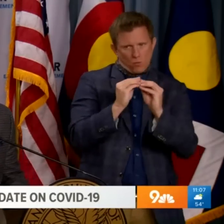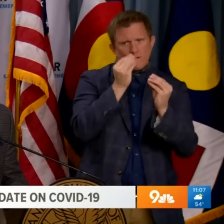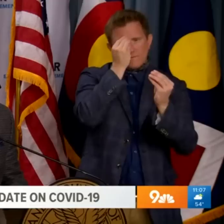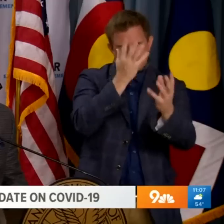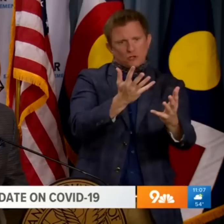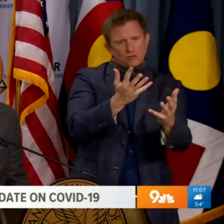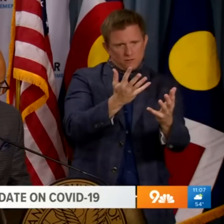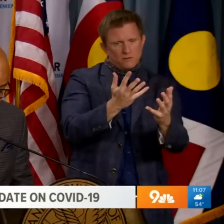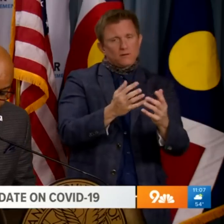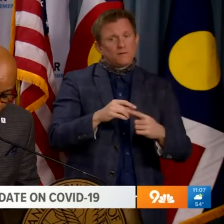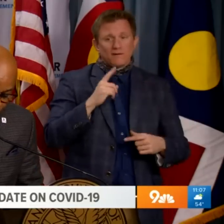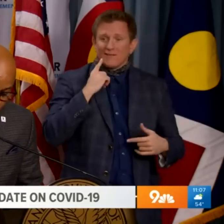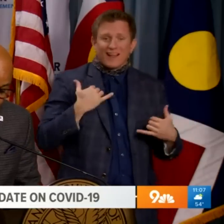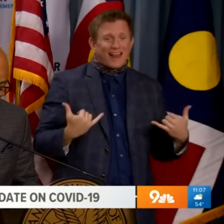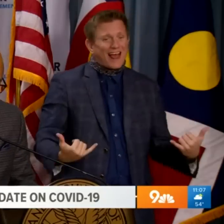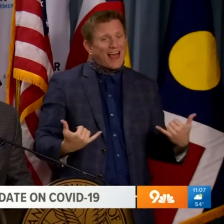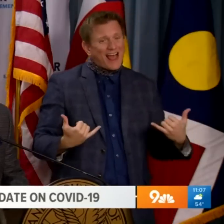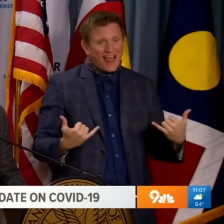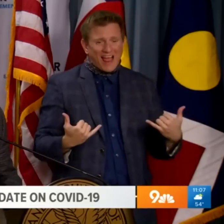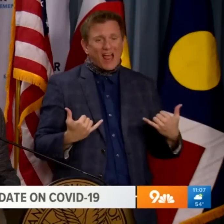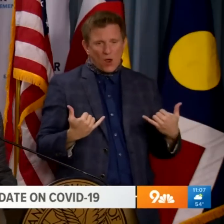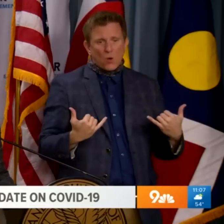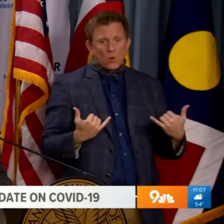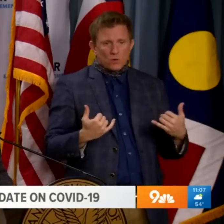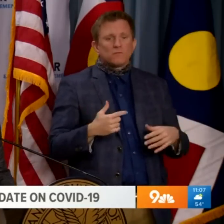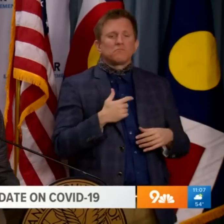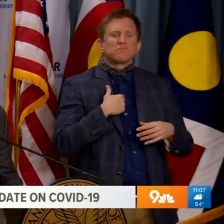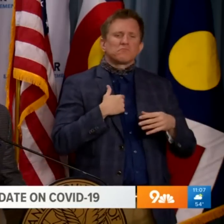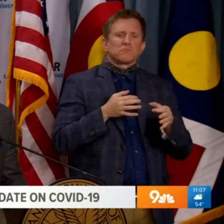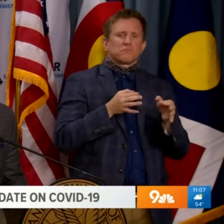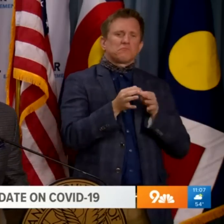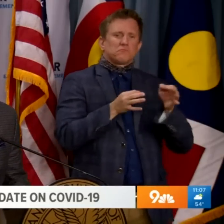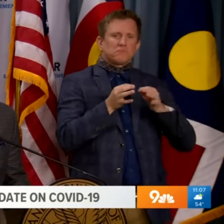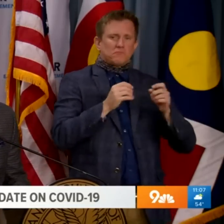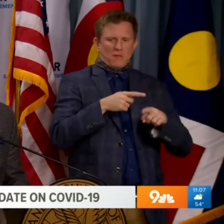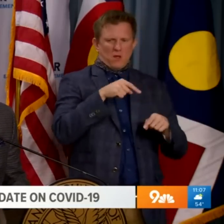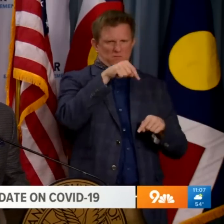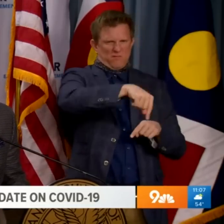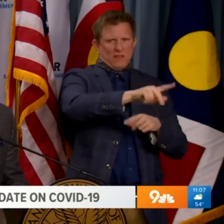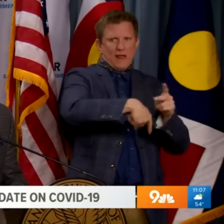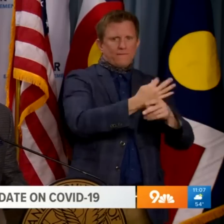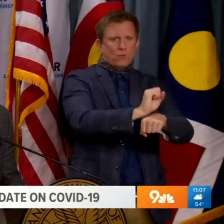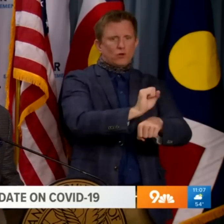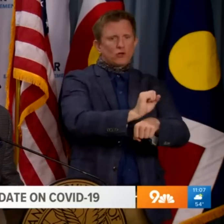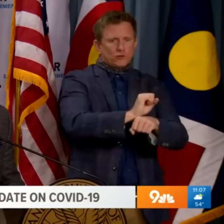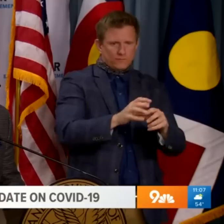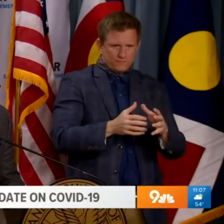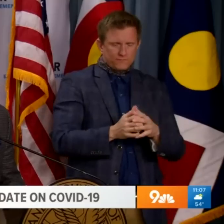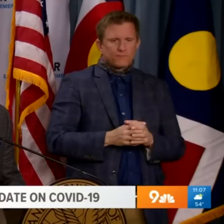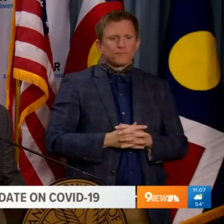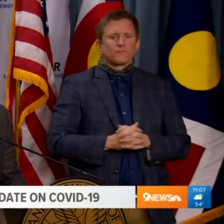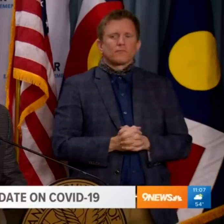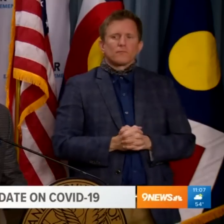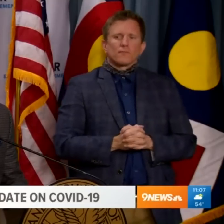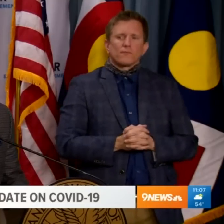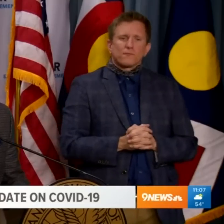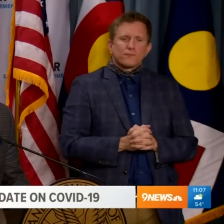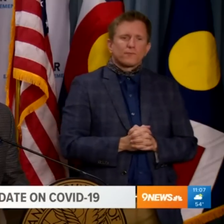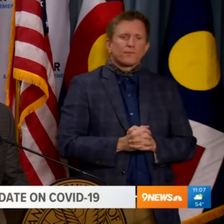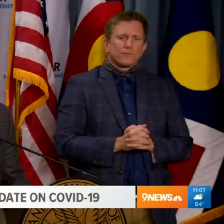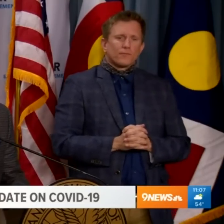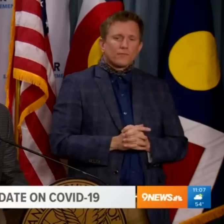questions here in the city of Denver right now. And we'll all have more information to answer to these questions in the next several days. Again, I'll pinpoint the